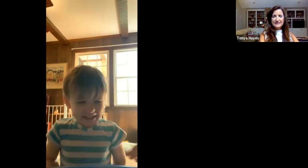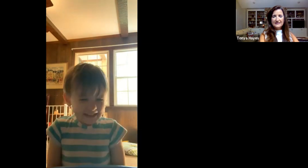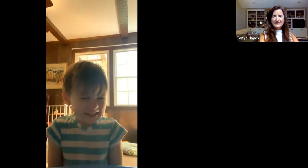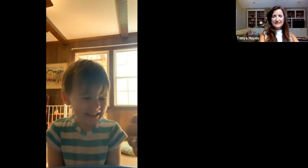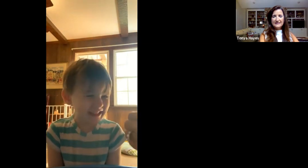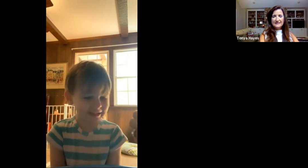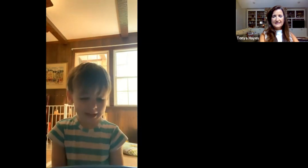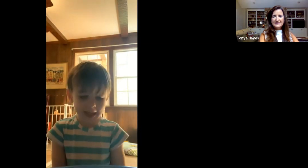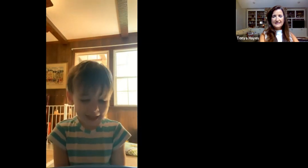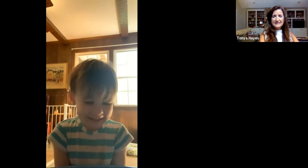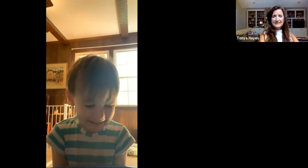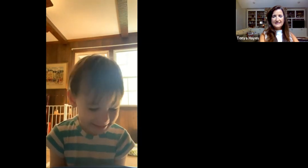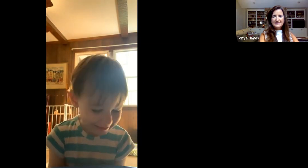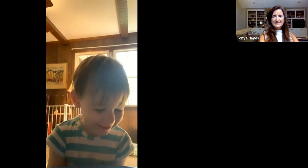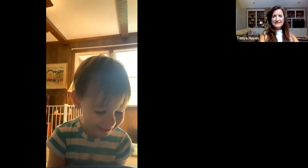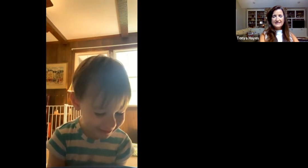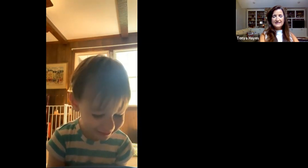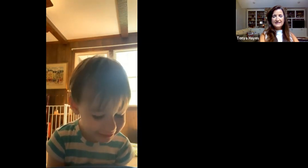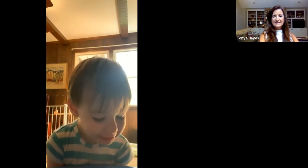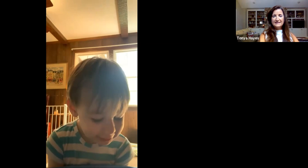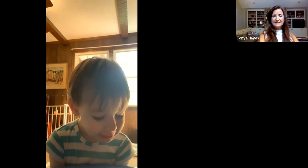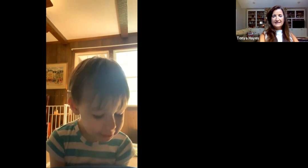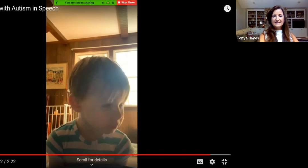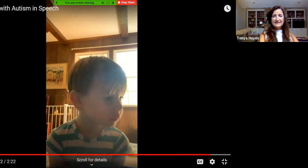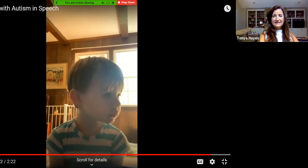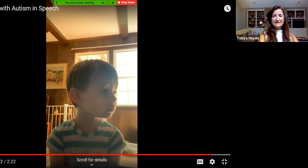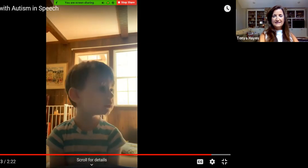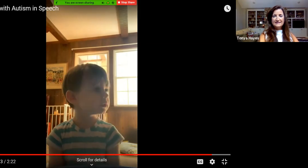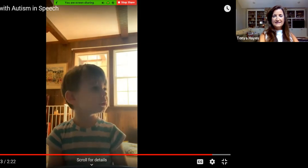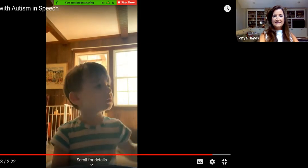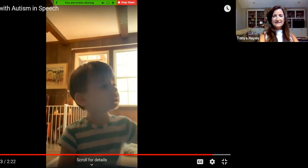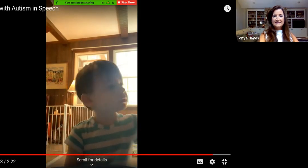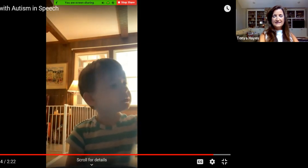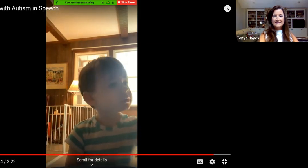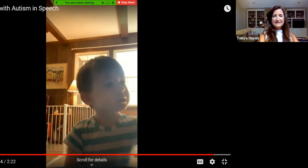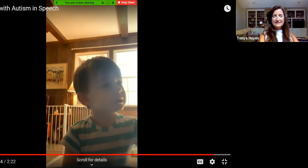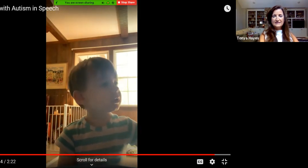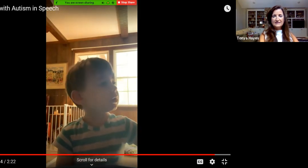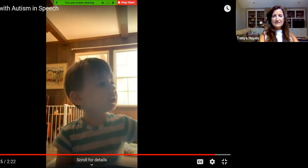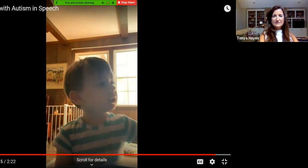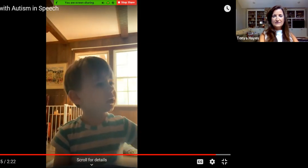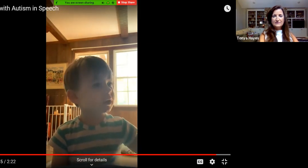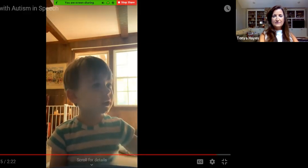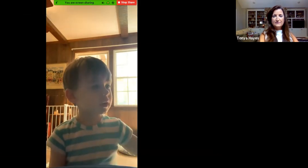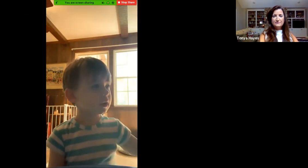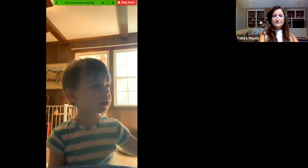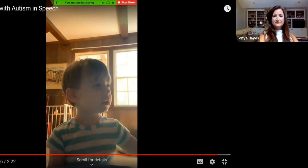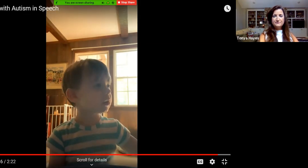In. Freddie, say in. Oh, good talking. Last one. Pear.